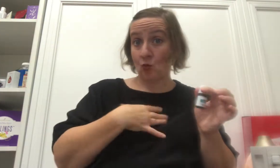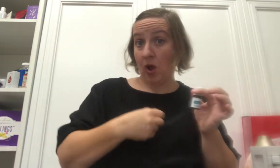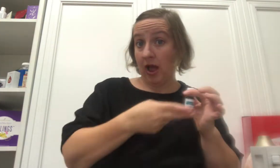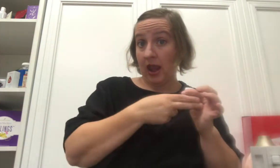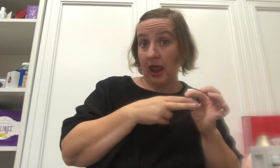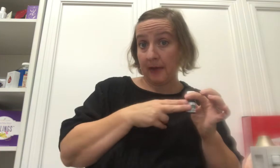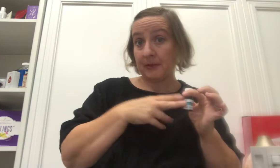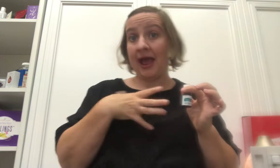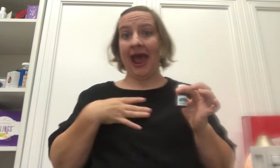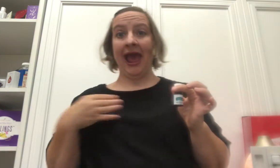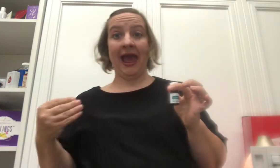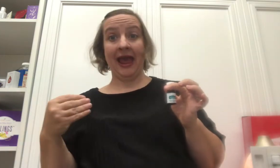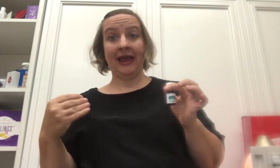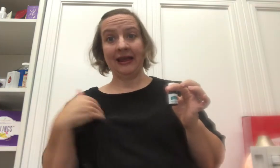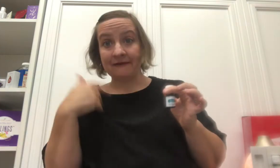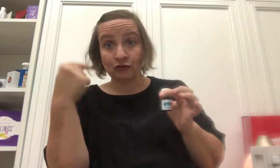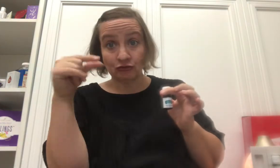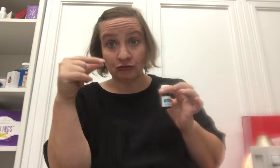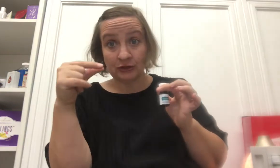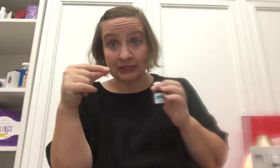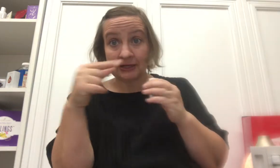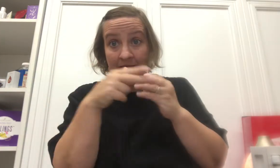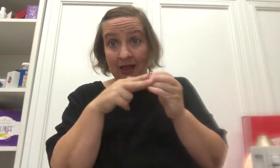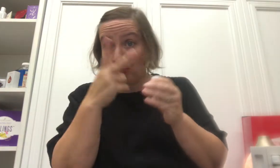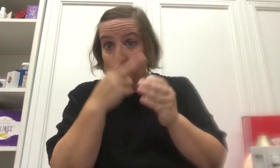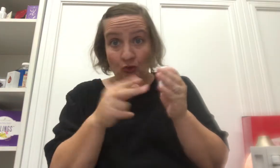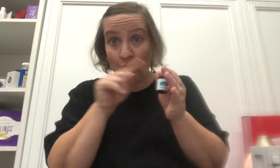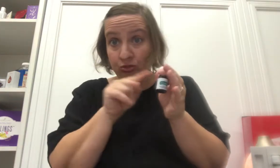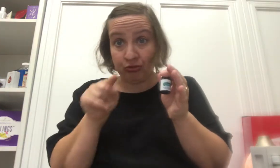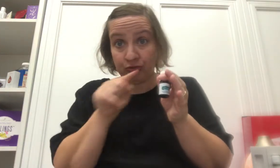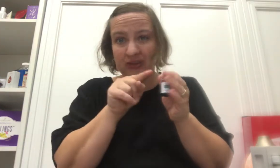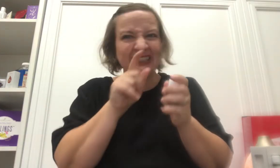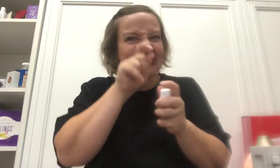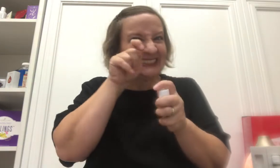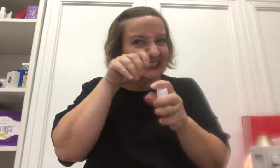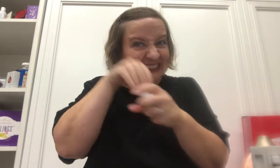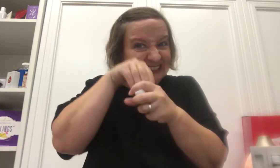Peppermint has a white label, and there's another bottle with a green label.